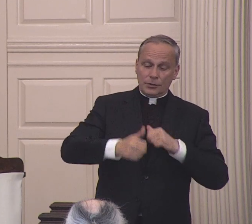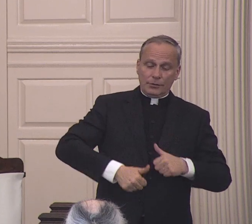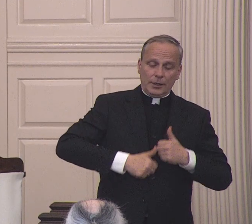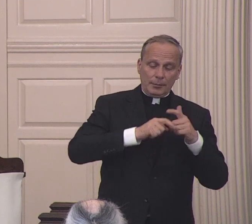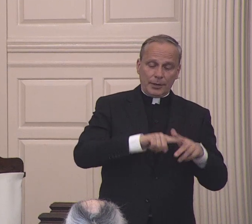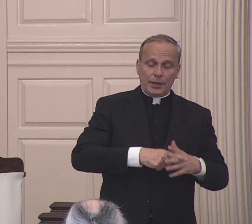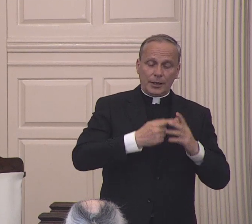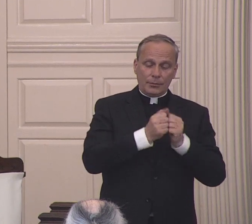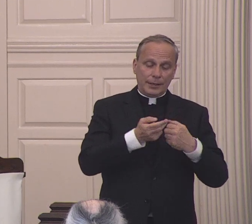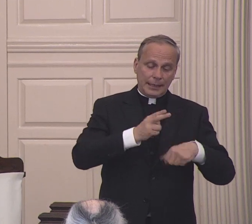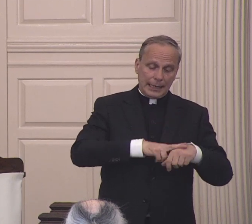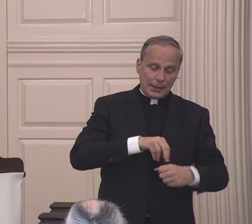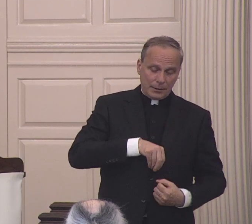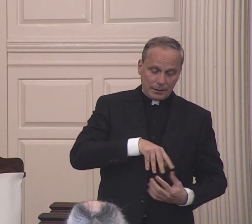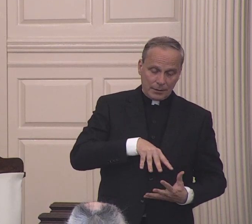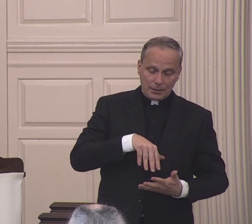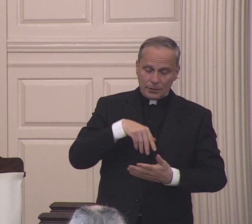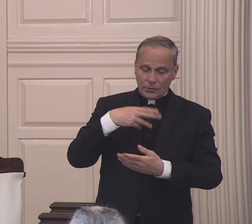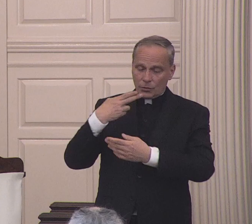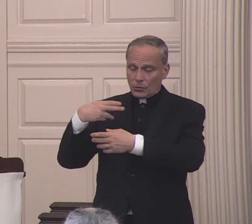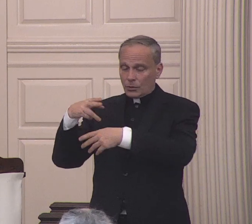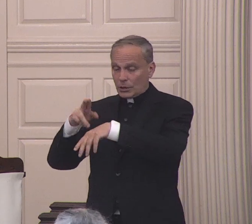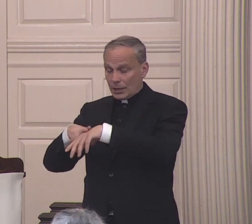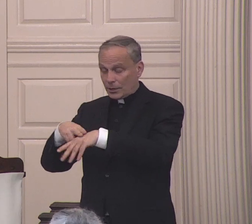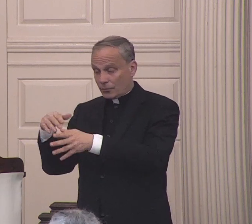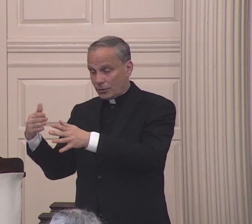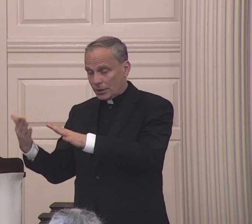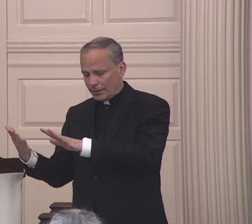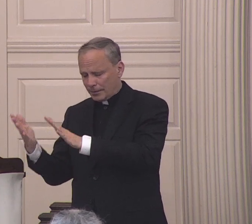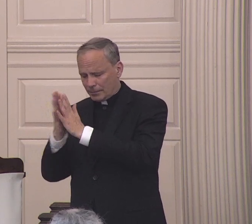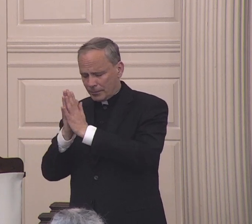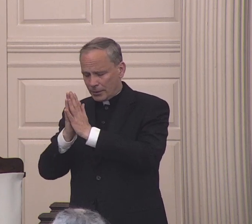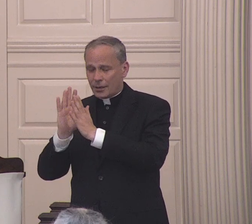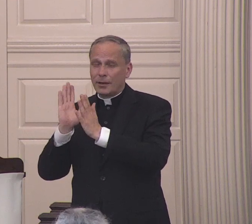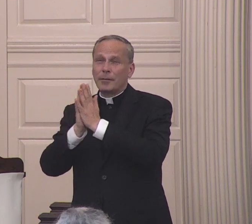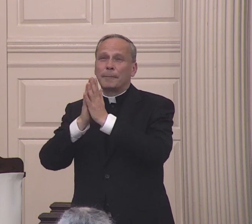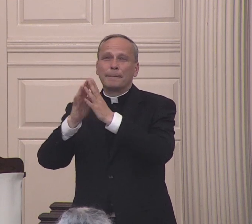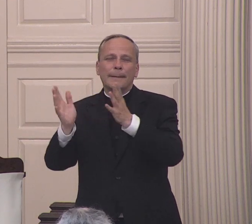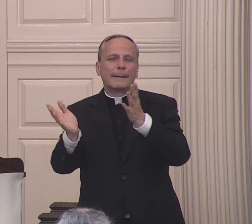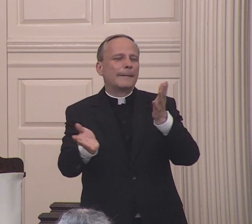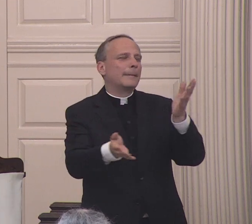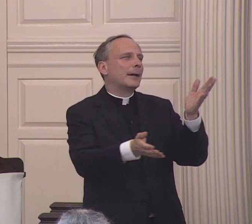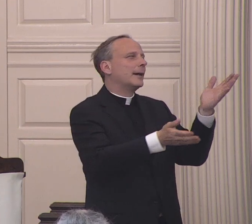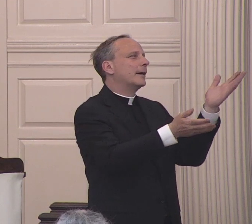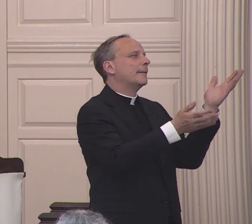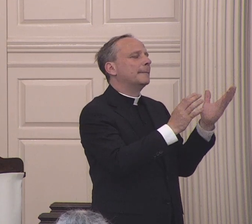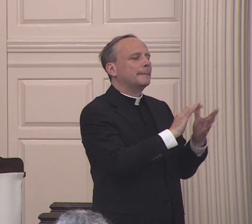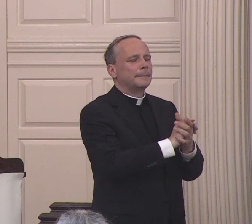natural conception to natural death. We pray to the Lord.